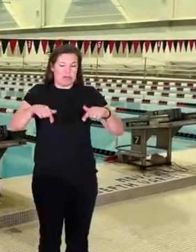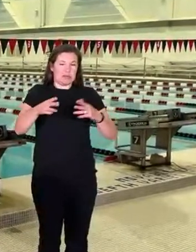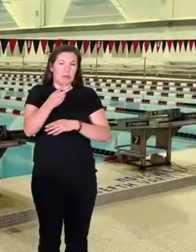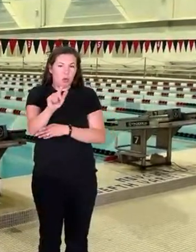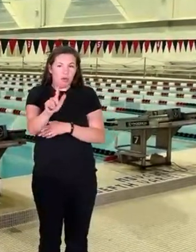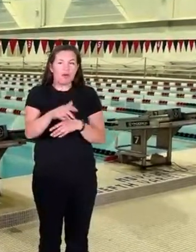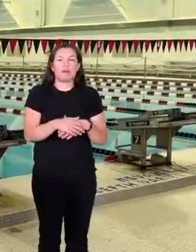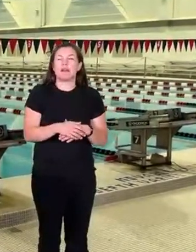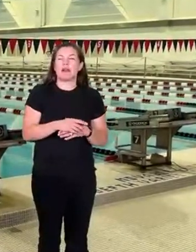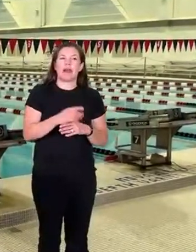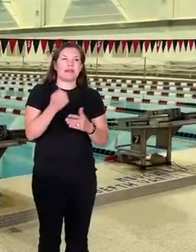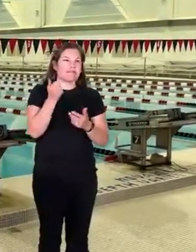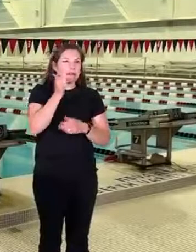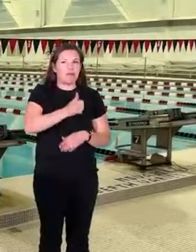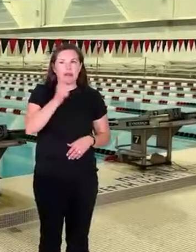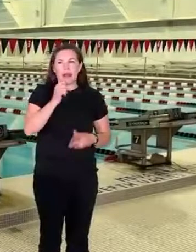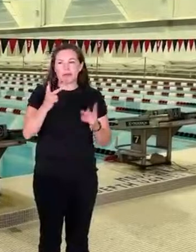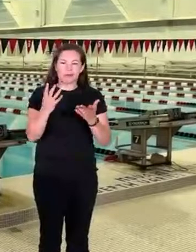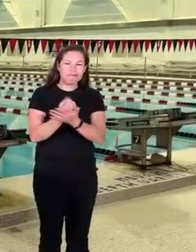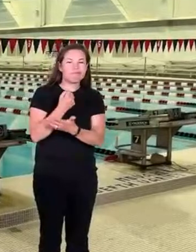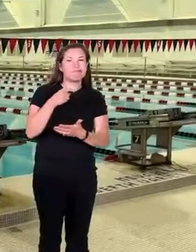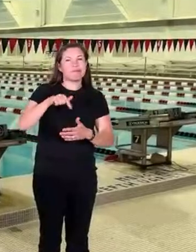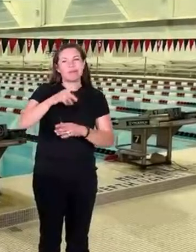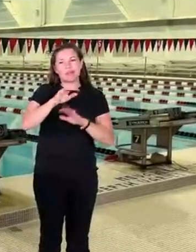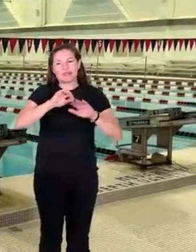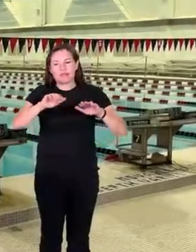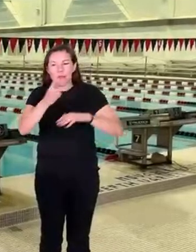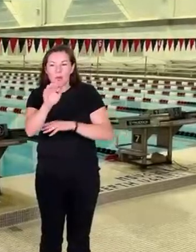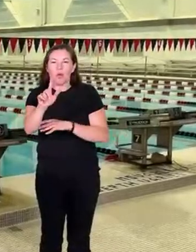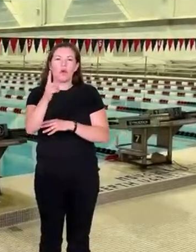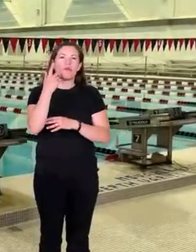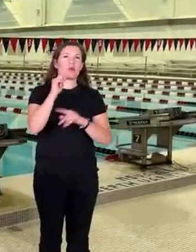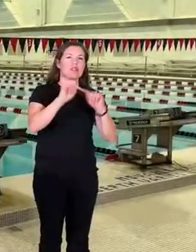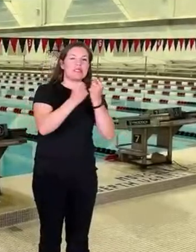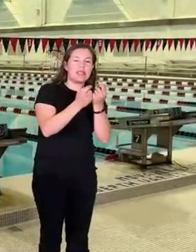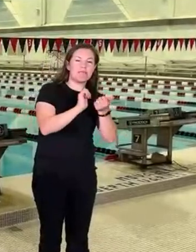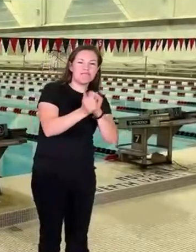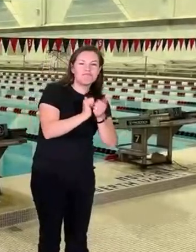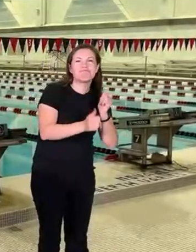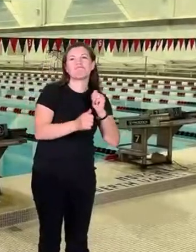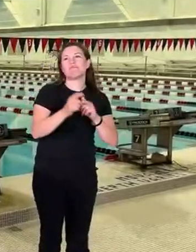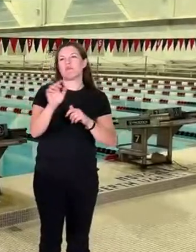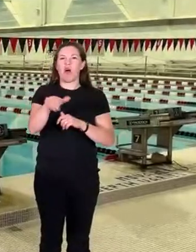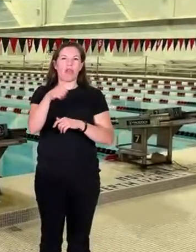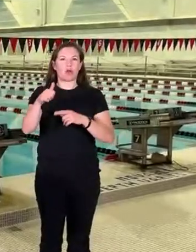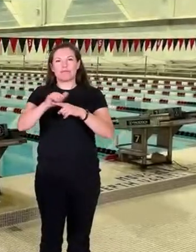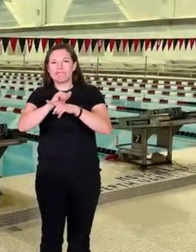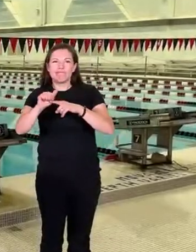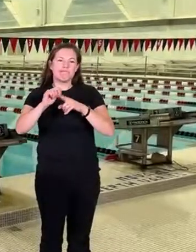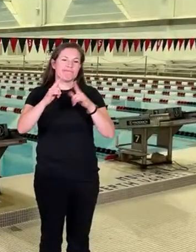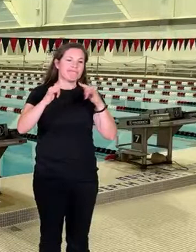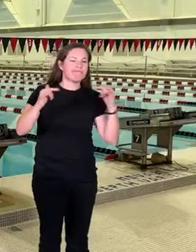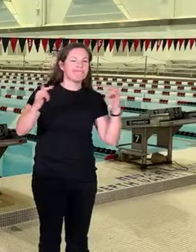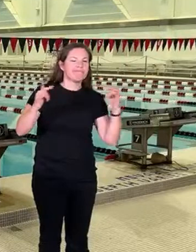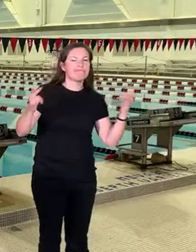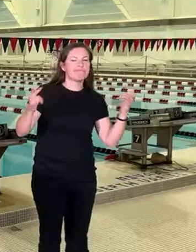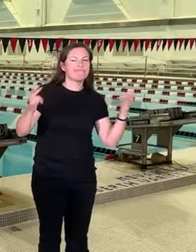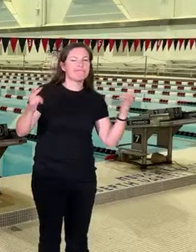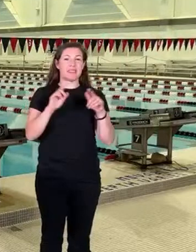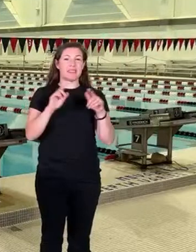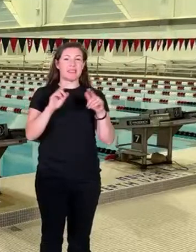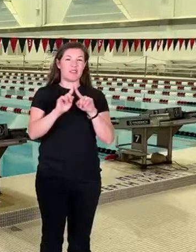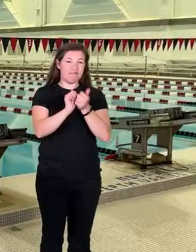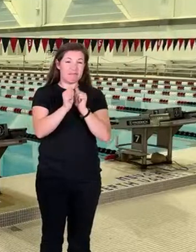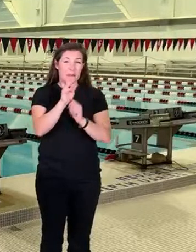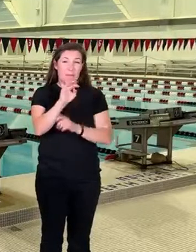purposes, of course, by SUNY Erie for its swim team as well as other uses. And then there's lots of meets that are held. This is